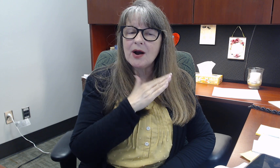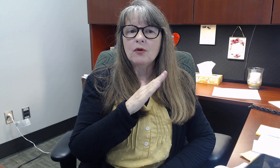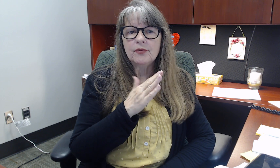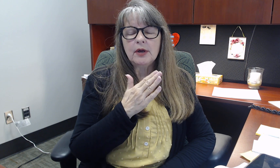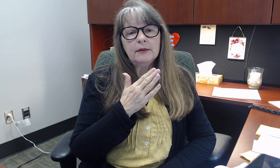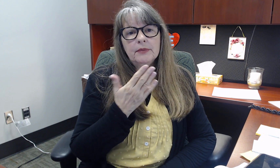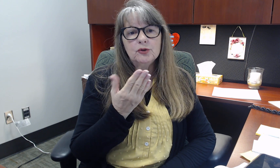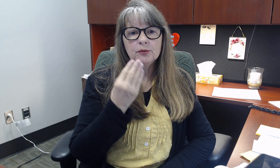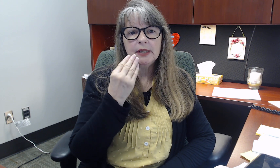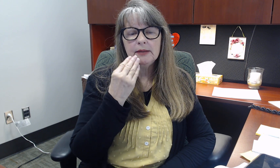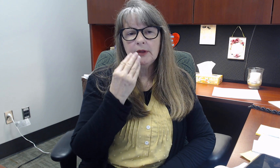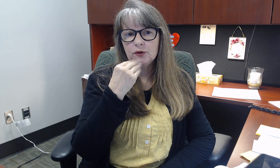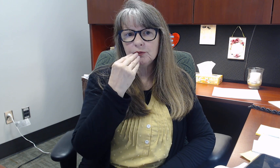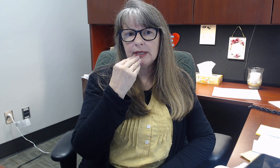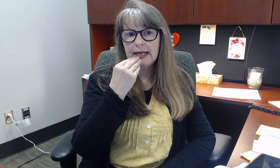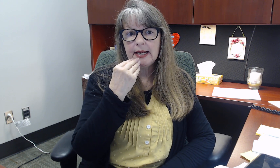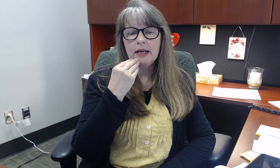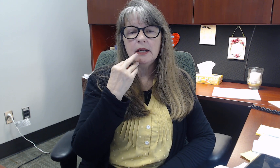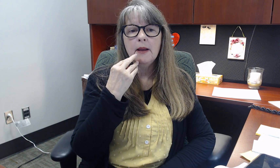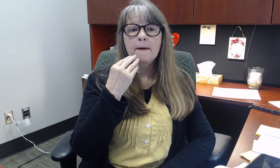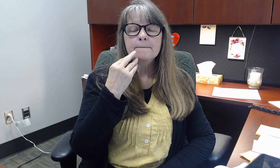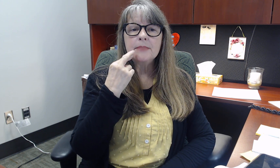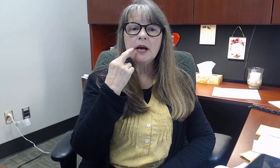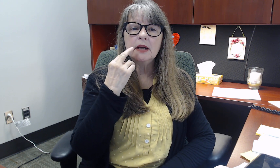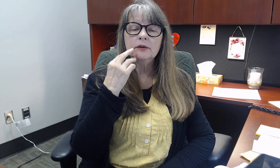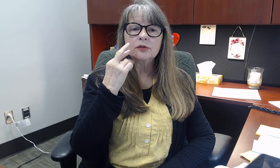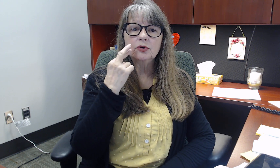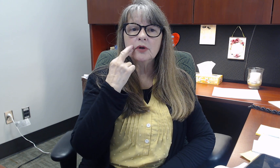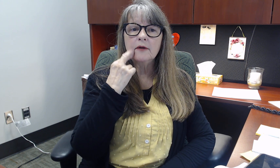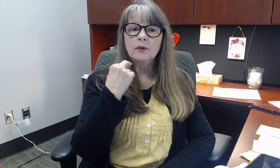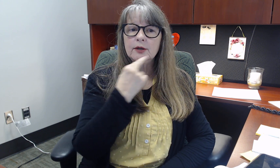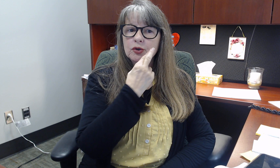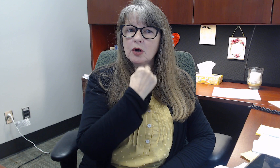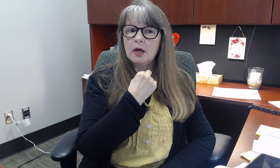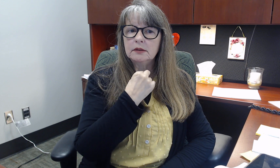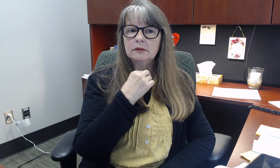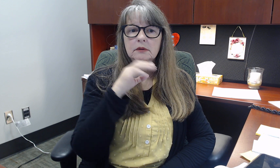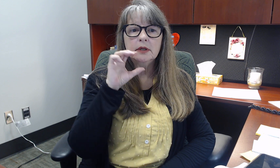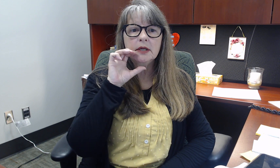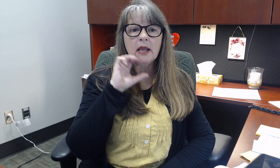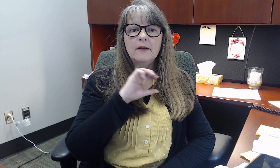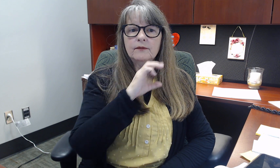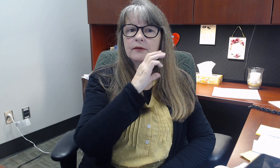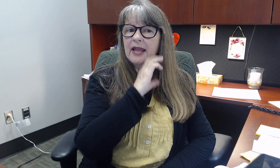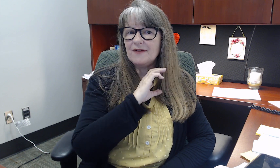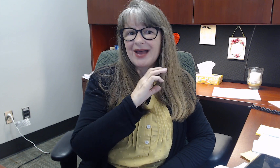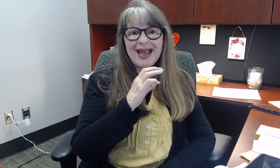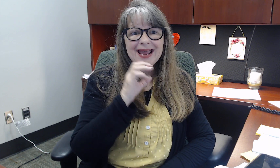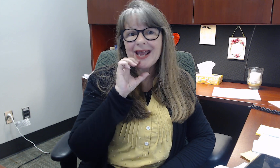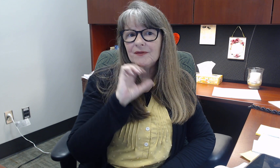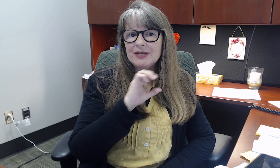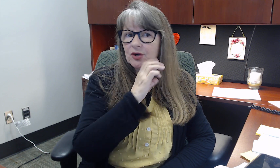mouth that you've been eating, but so you'll have restaurant, cafe,